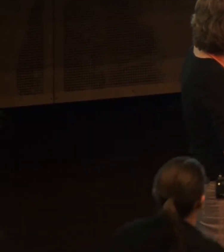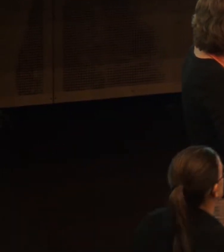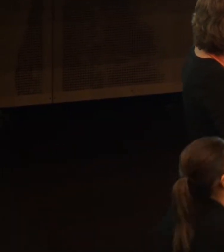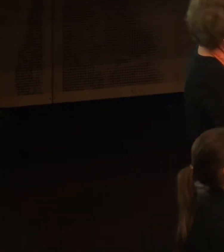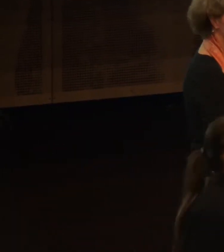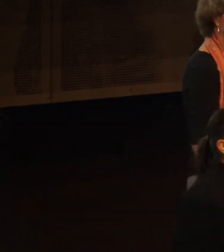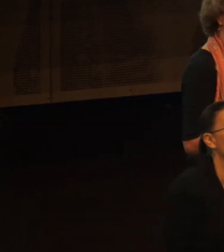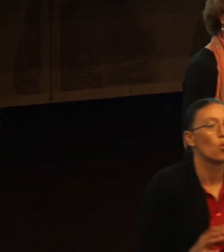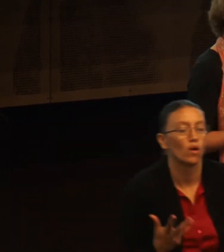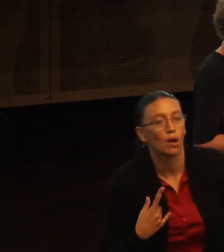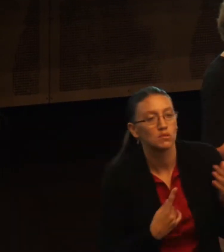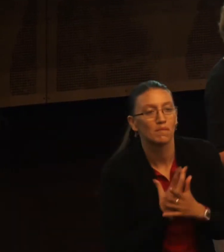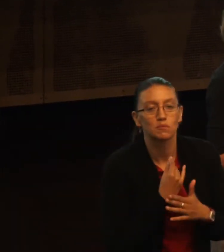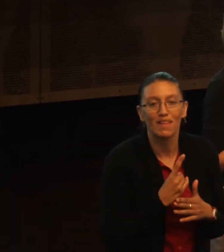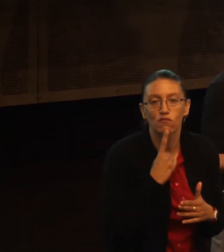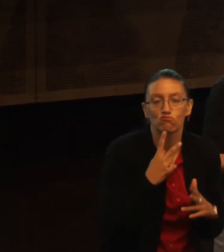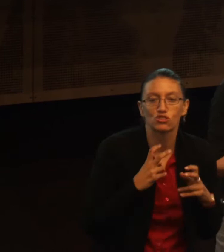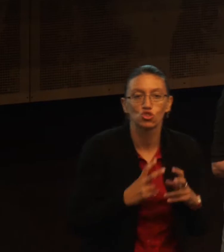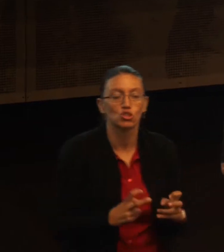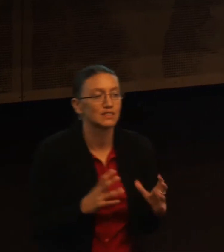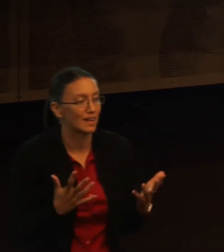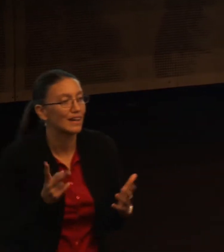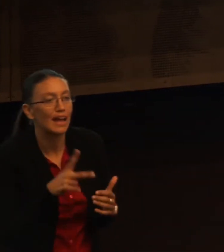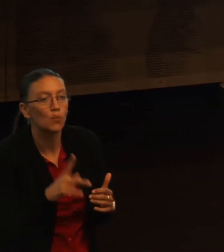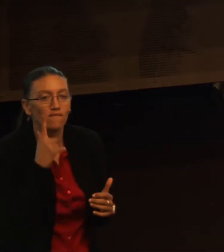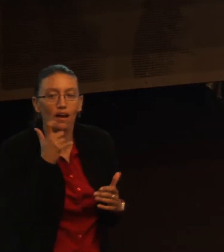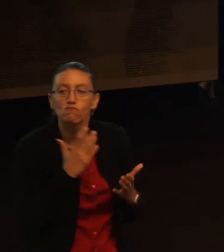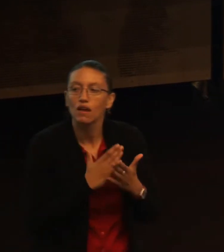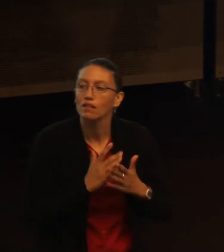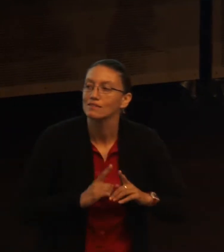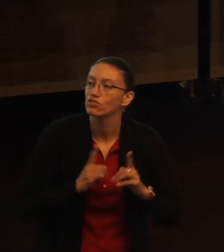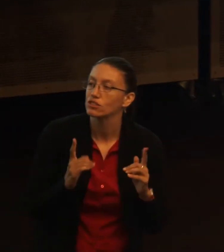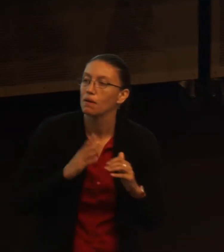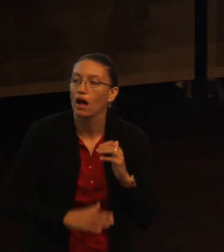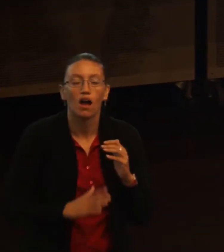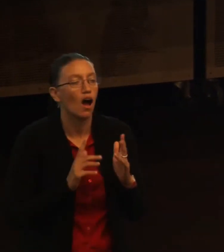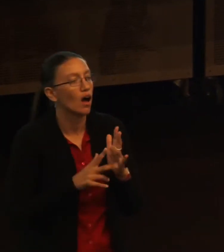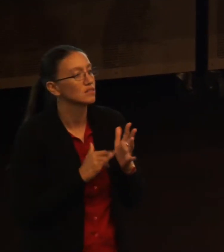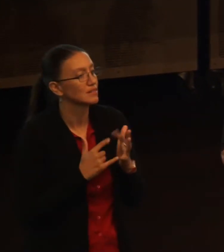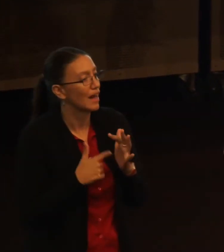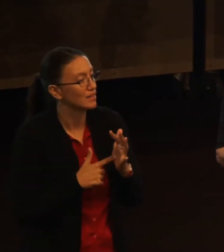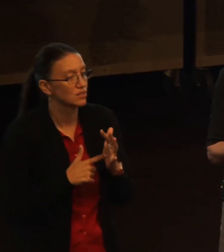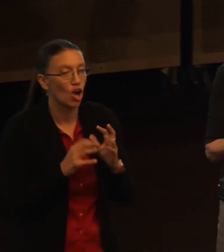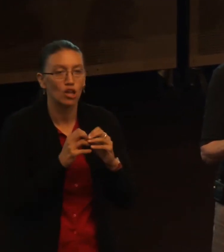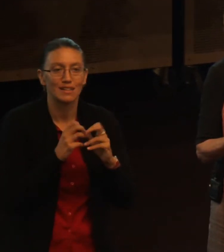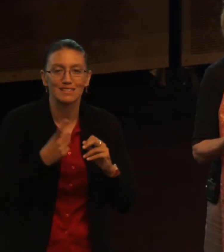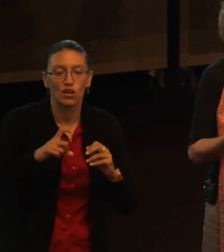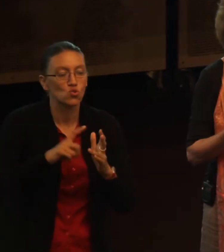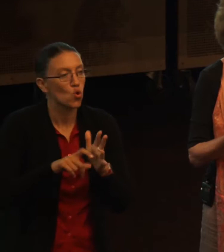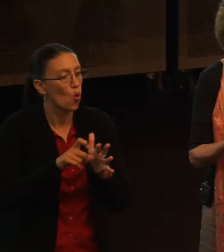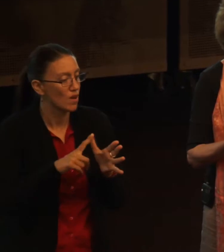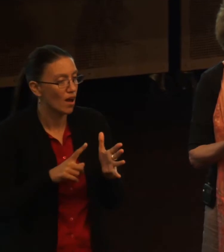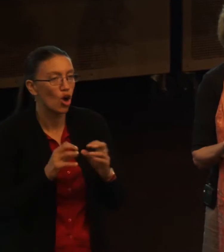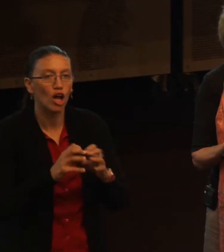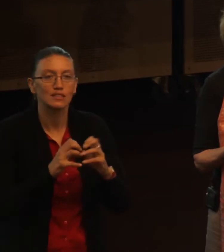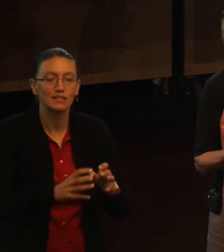What comes out of some of this research is that, again, we find real differences in onset consonants and coda consonants, as you might expect,